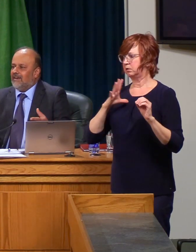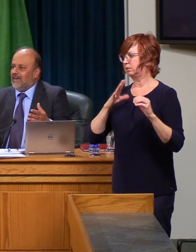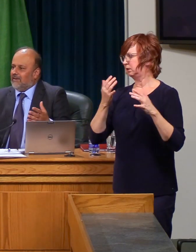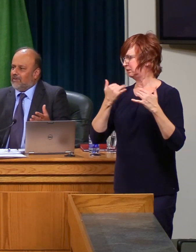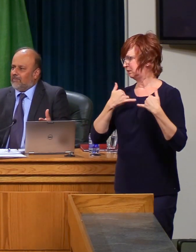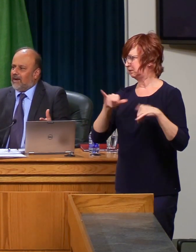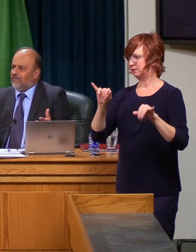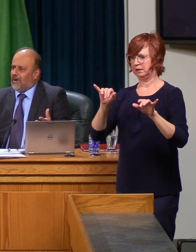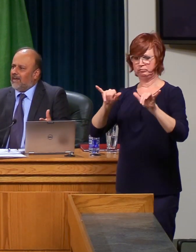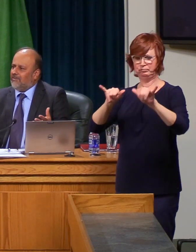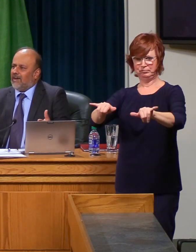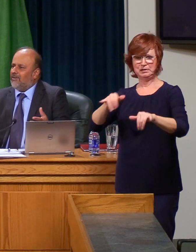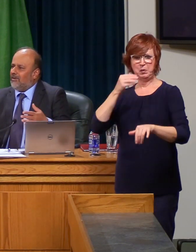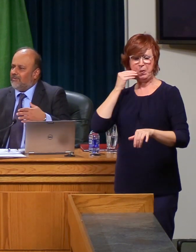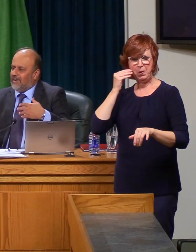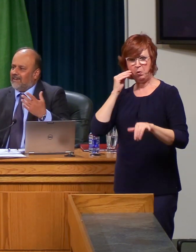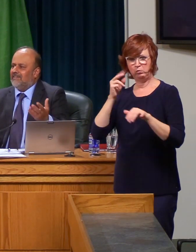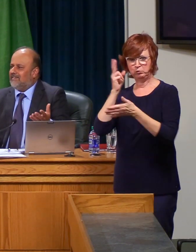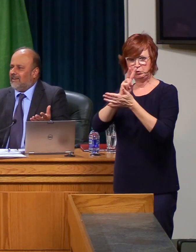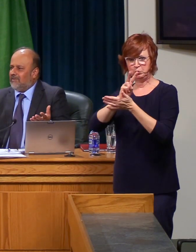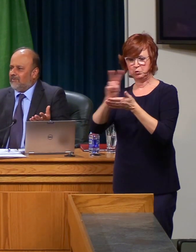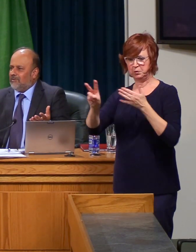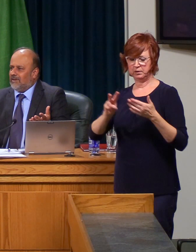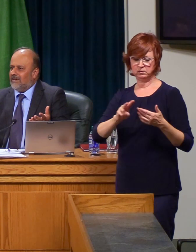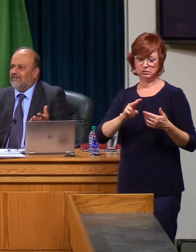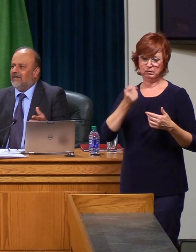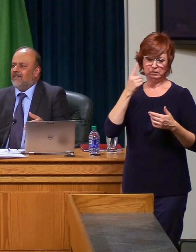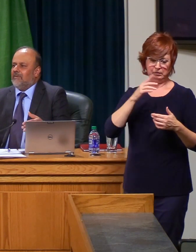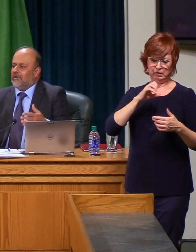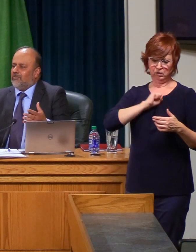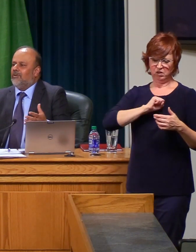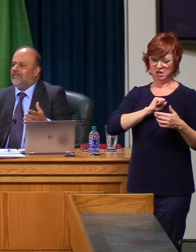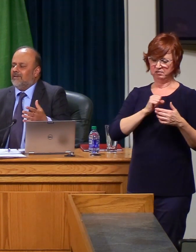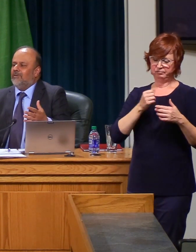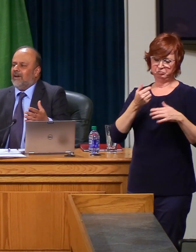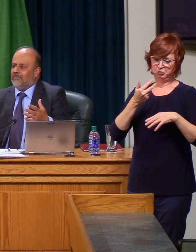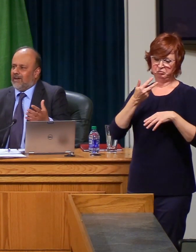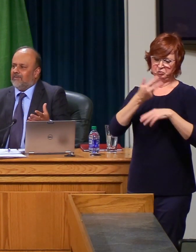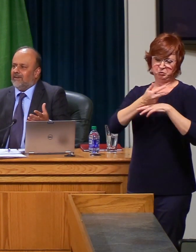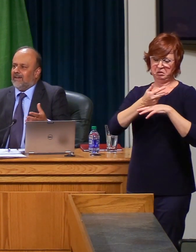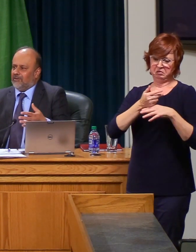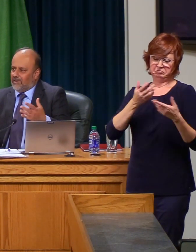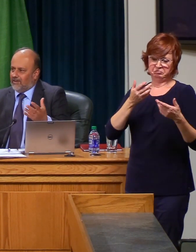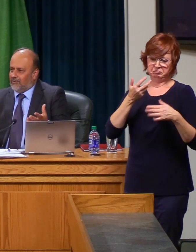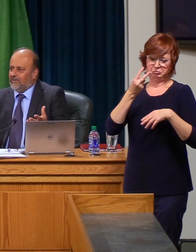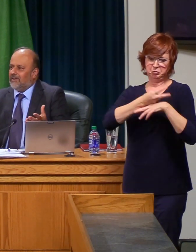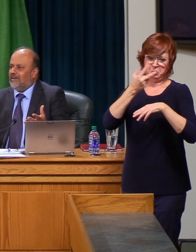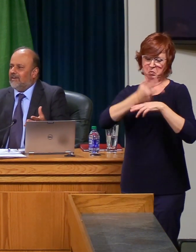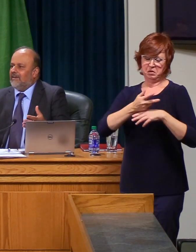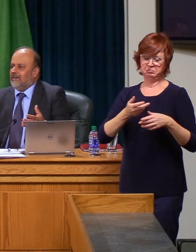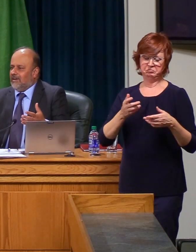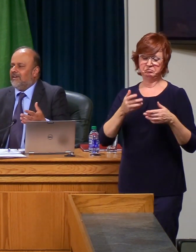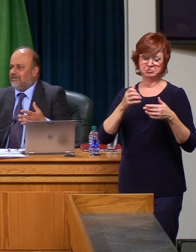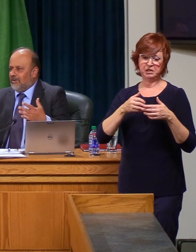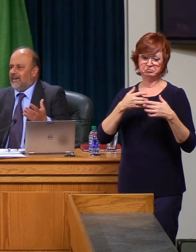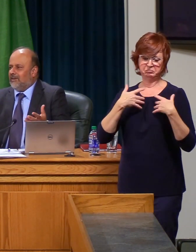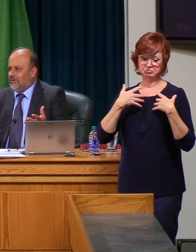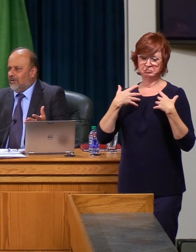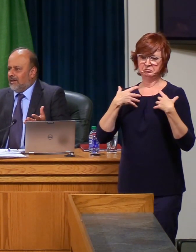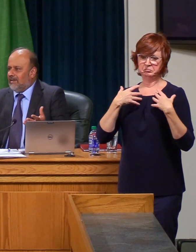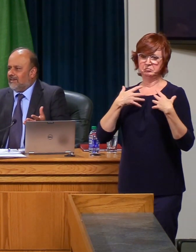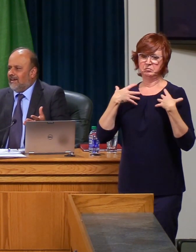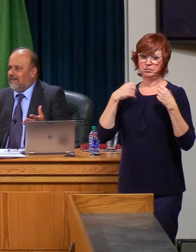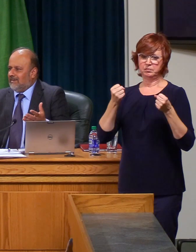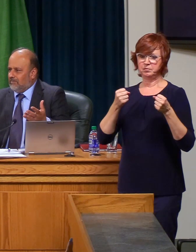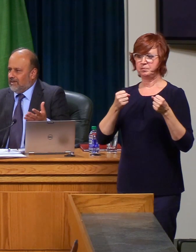weeks, and with a mild dry cough clears itself in a few days. But of course, if you have traveled and you get a fever, it's a good idea